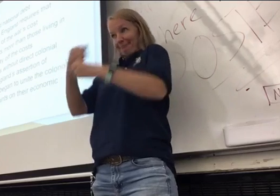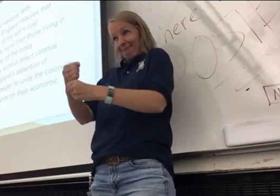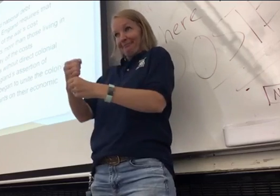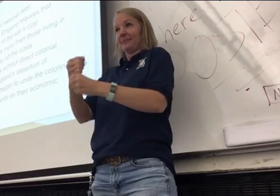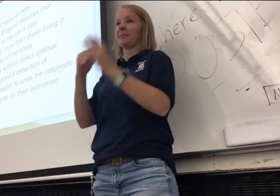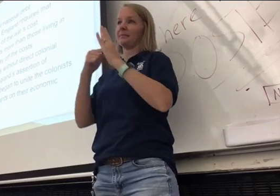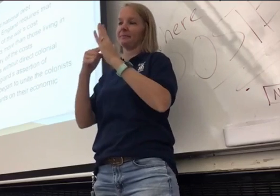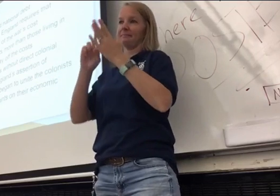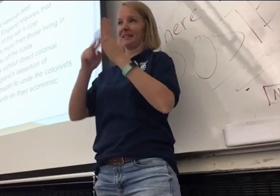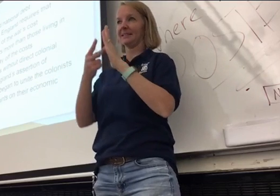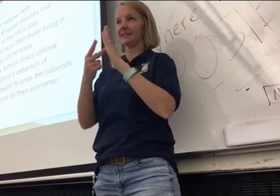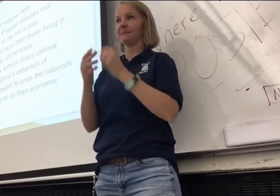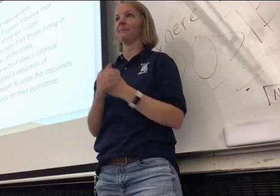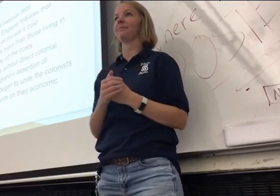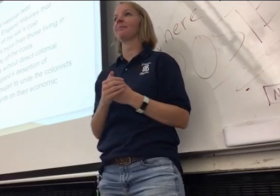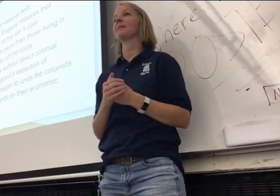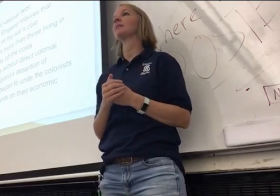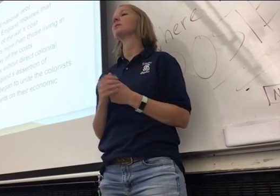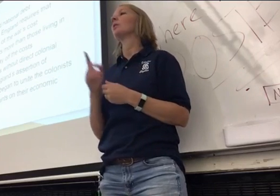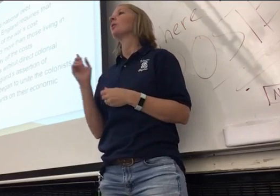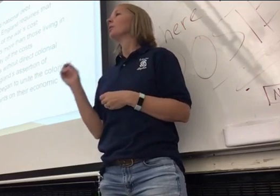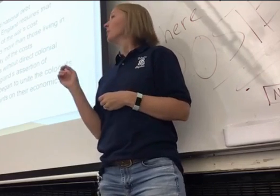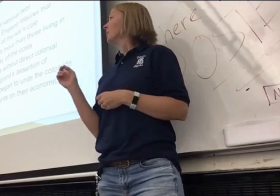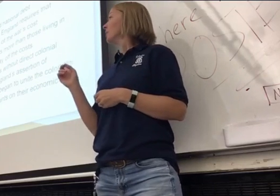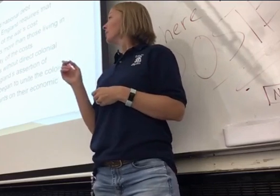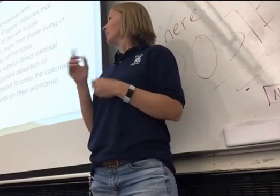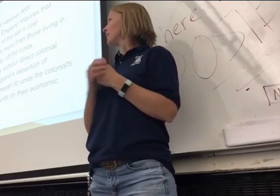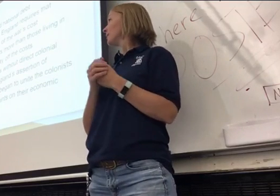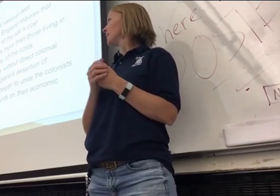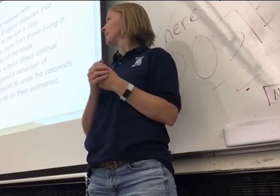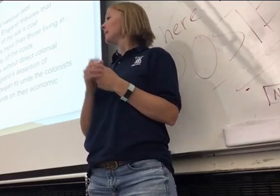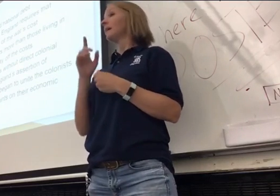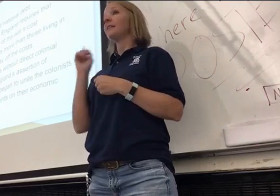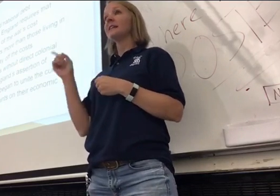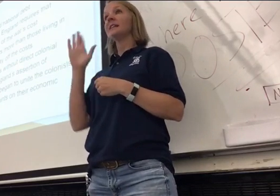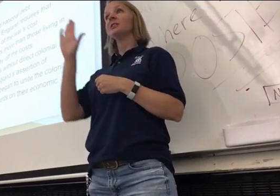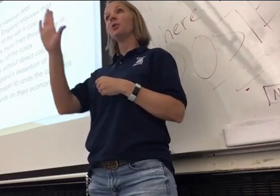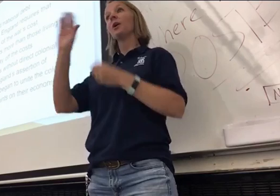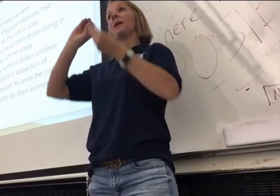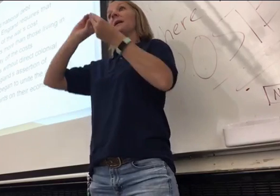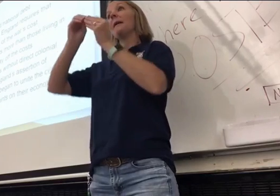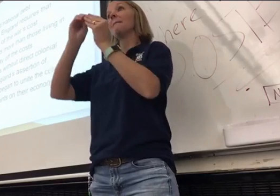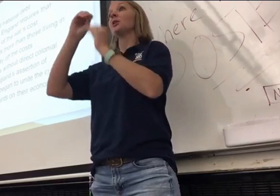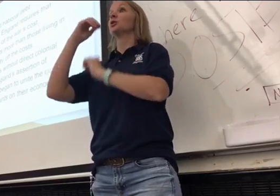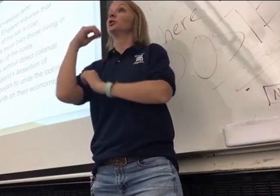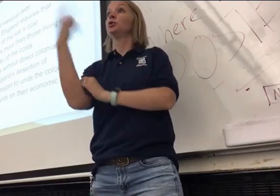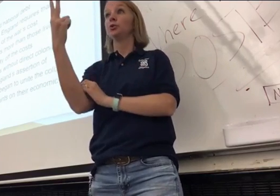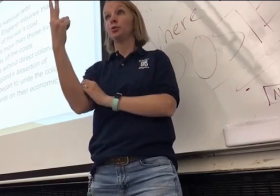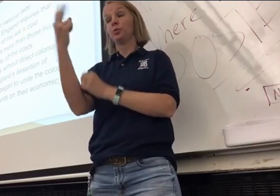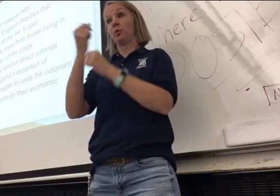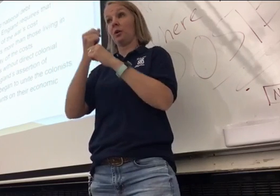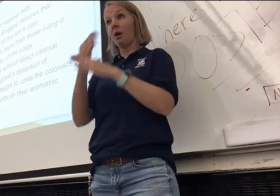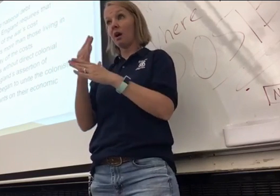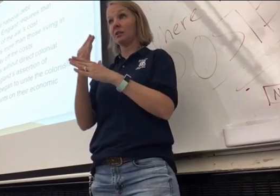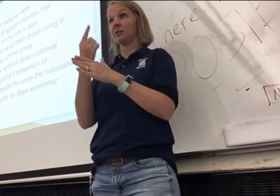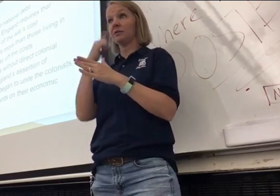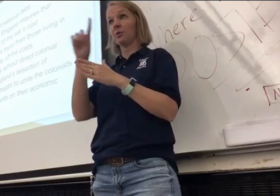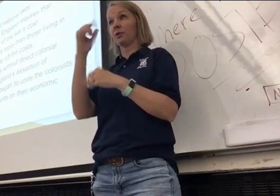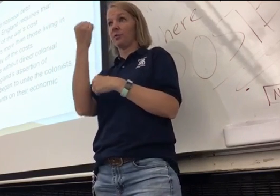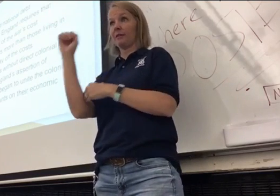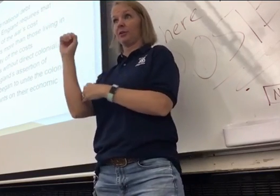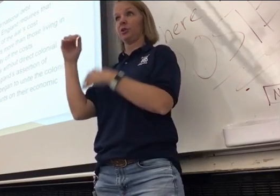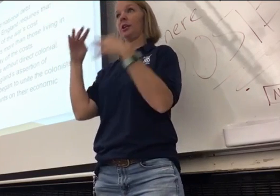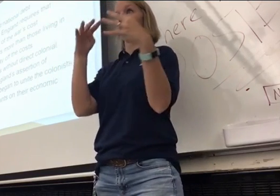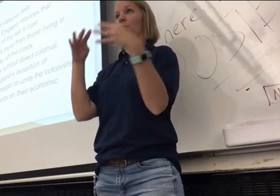This is really when the tides change. So this is going to be your number 2 cause of the